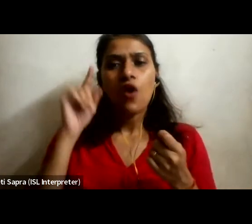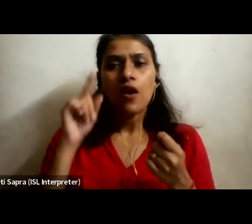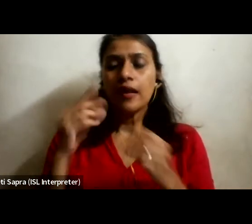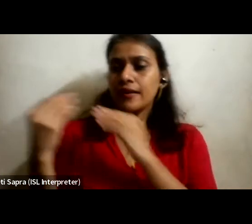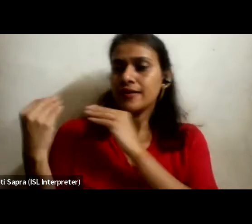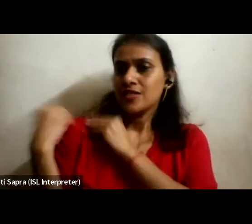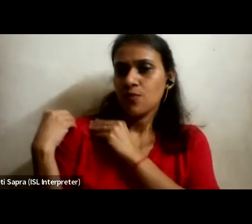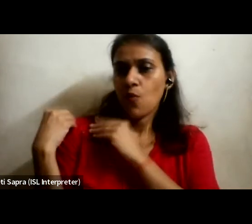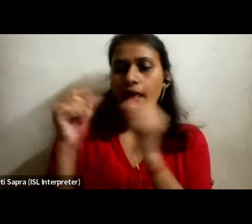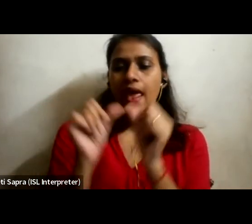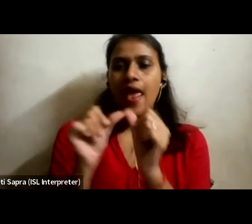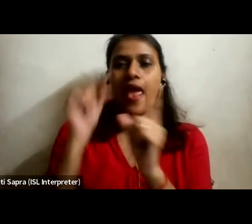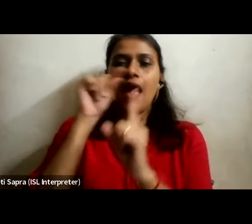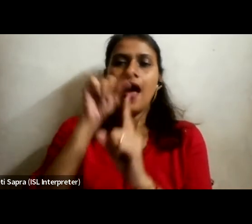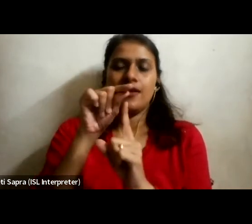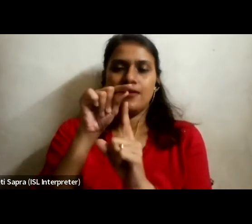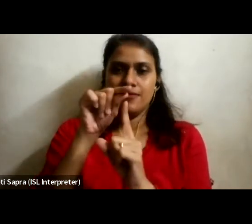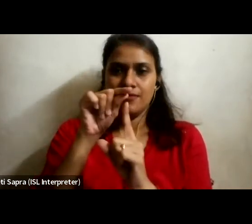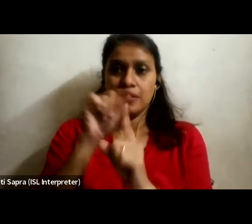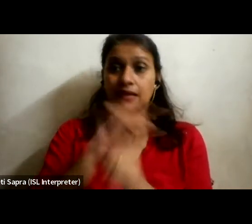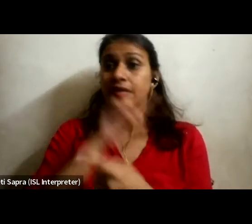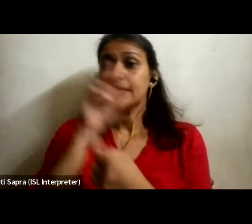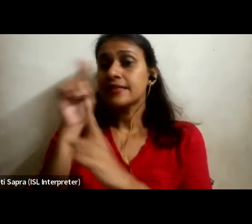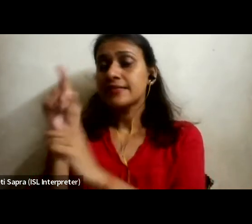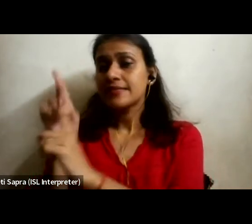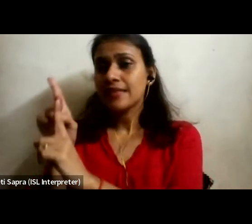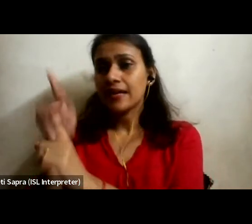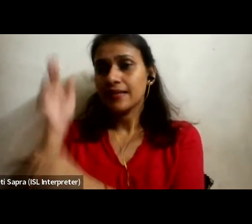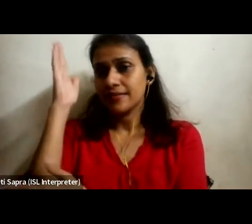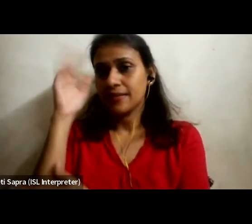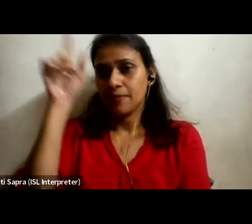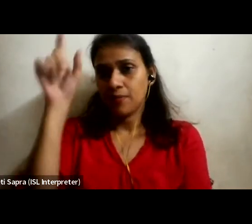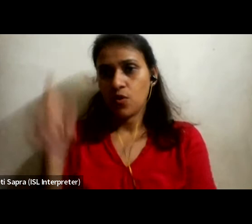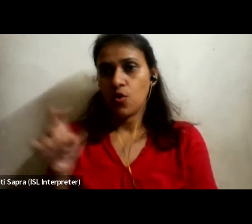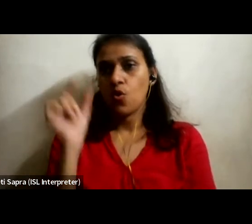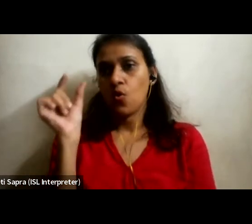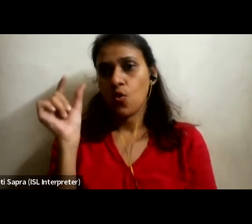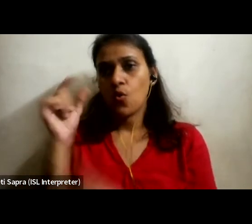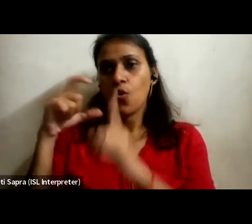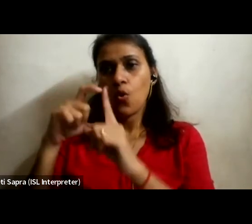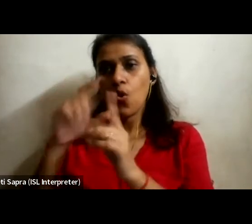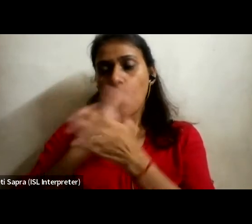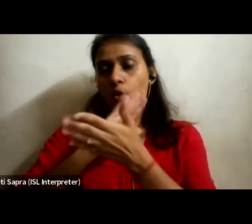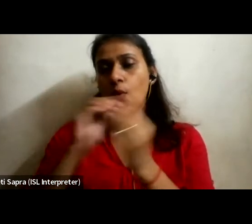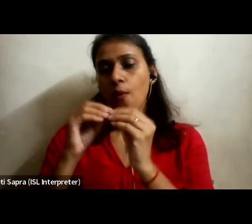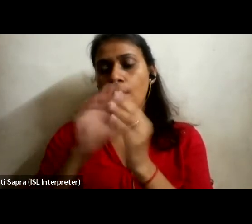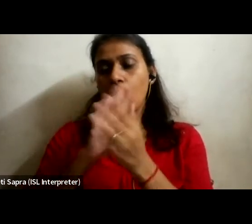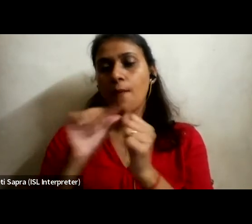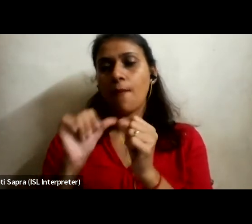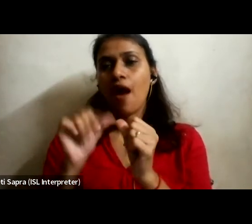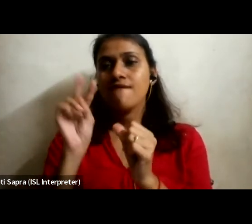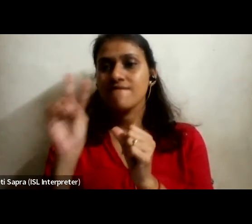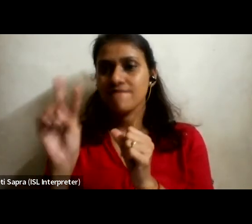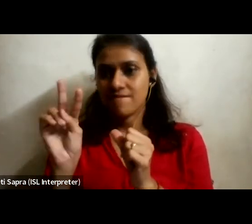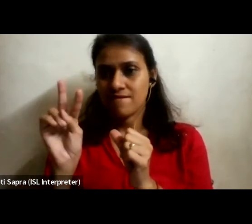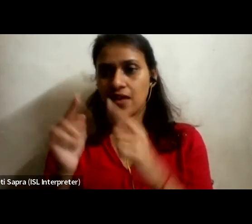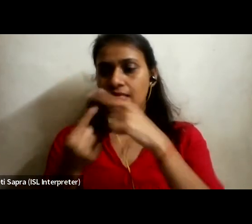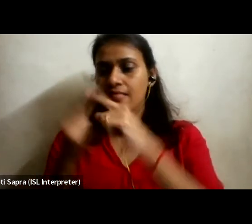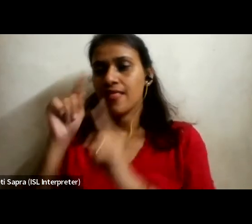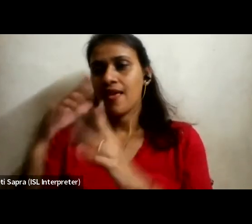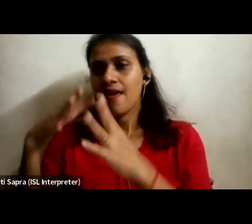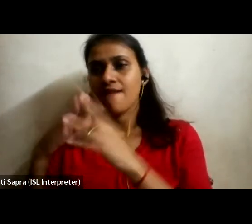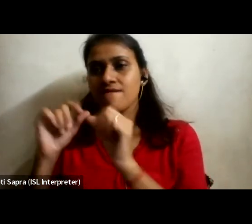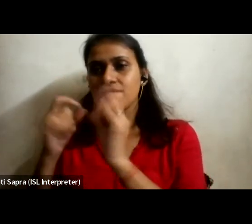responsible AI. The second panelist is Udbhav Tiwari, who is the Senior Manager of Global